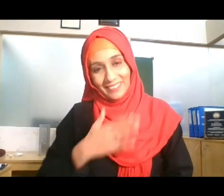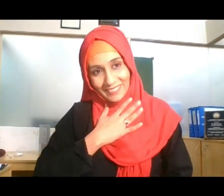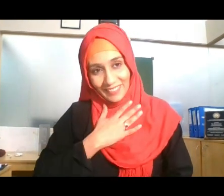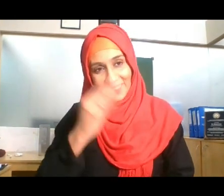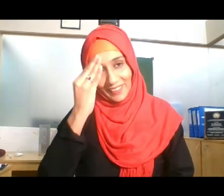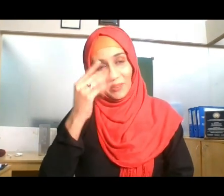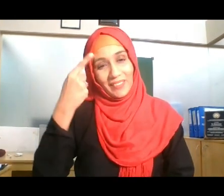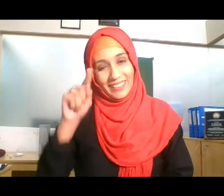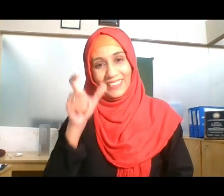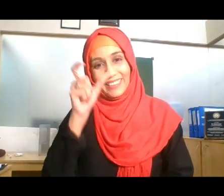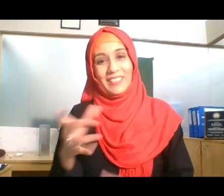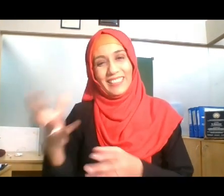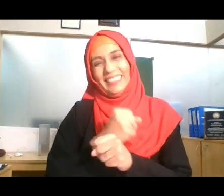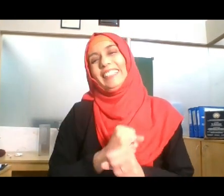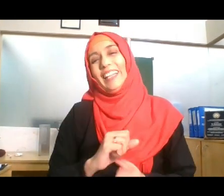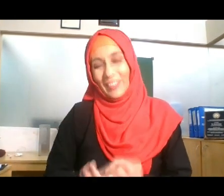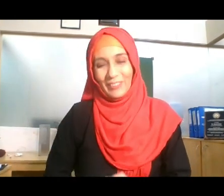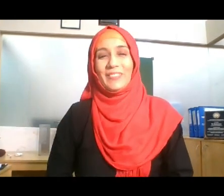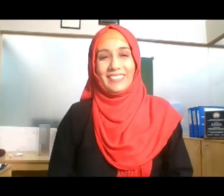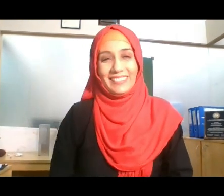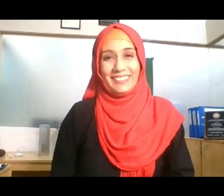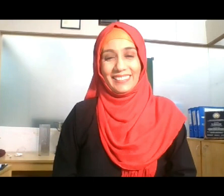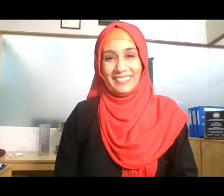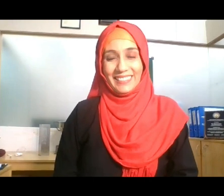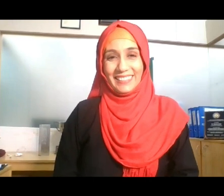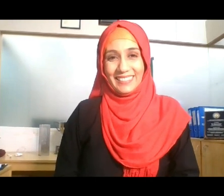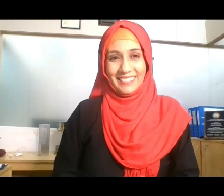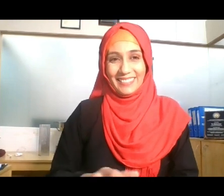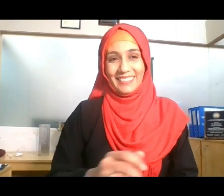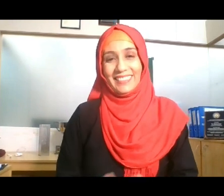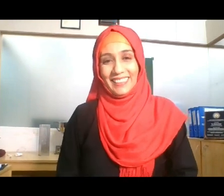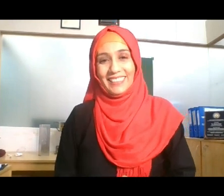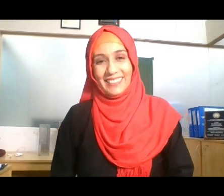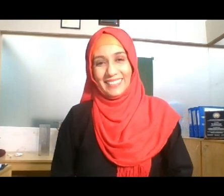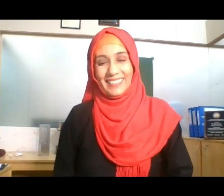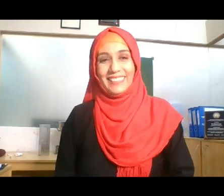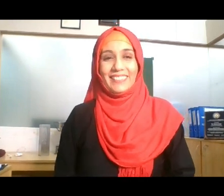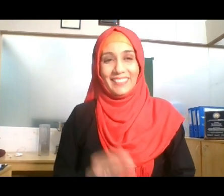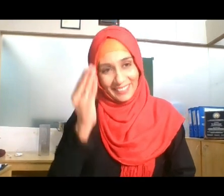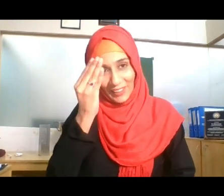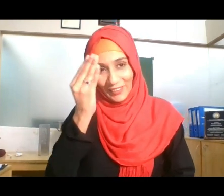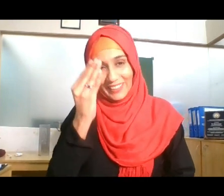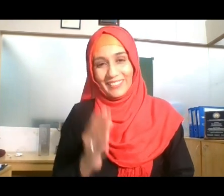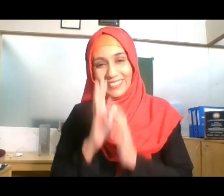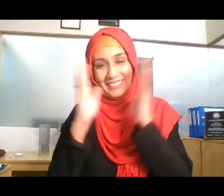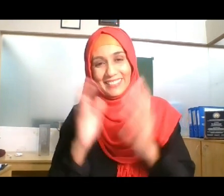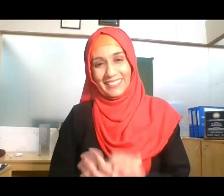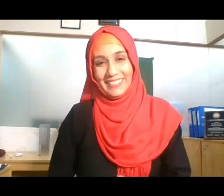well. You kept up with all of us. And thank Yes, you, Sahar. absolutely. Biggest Sahar. thanks to Marine for being